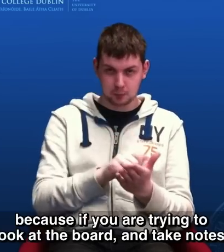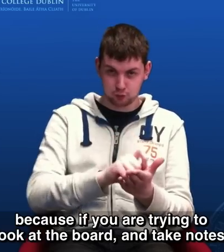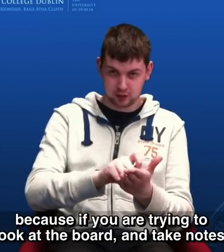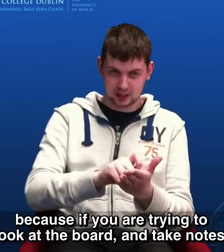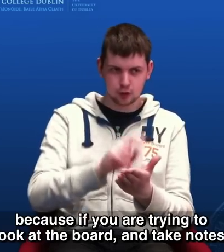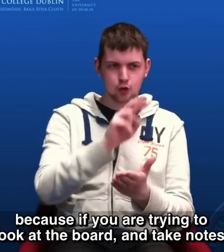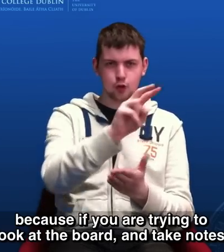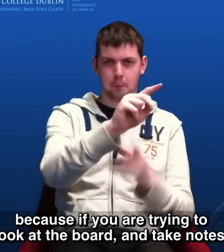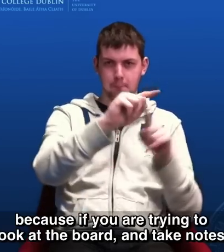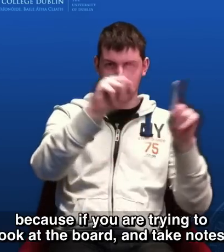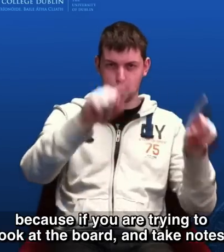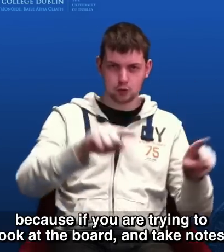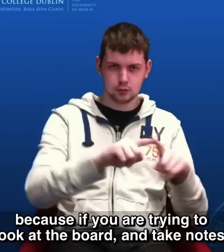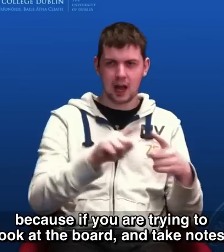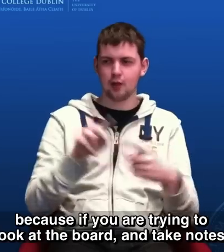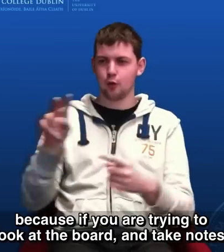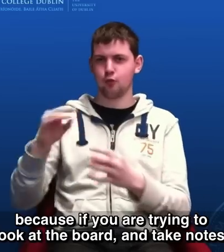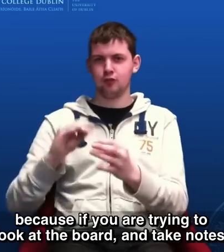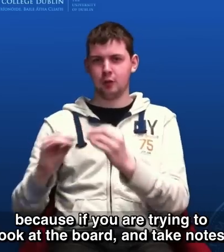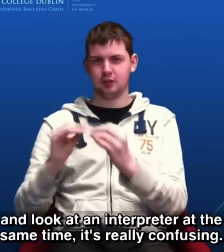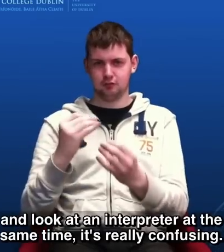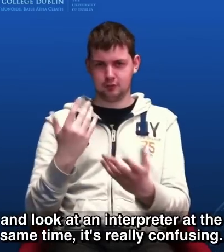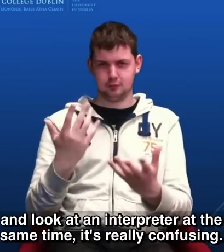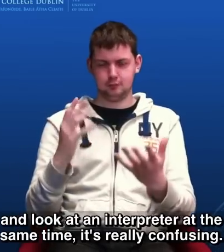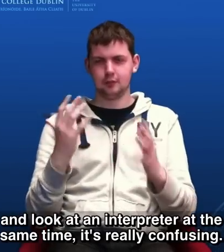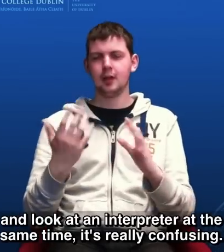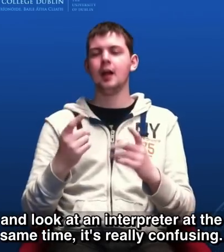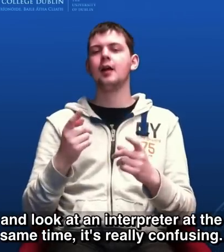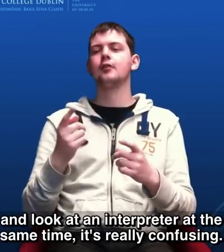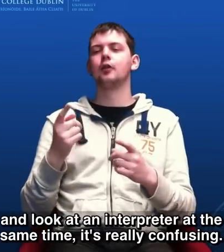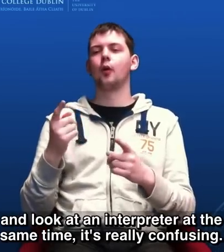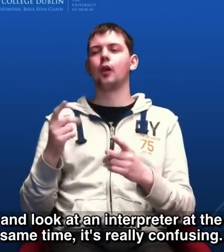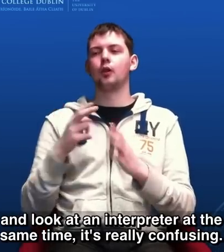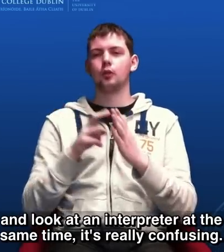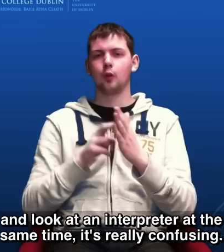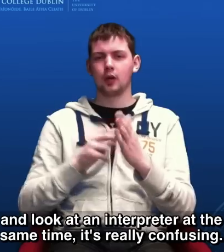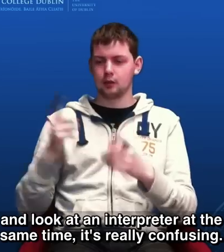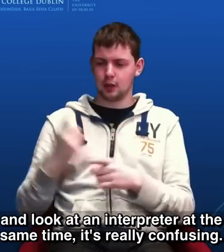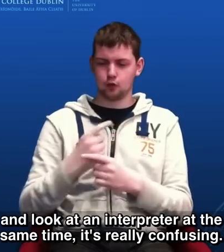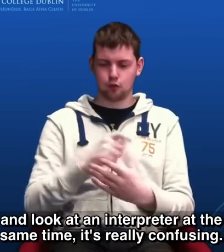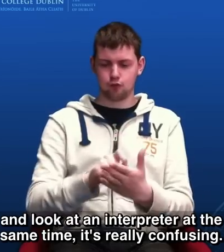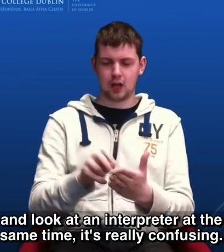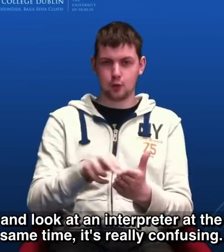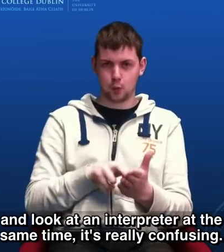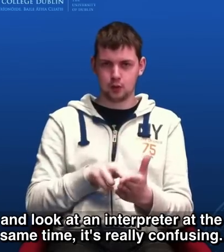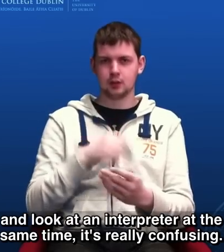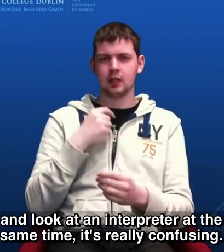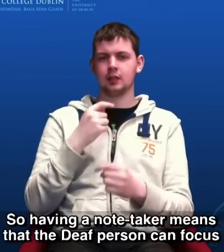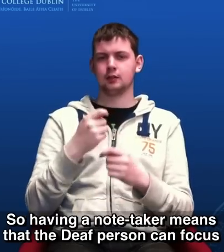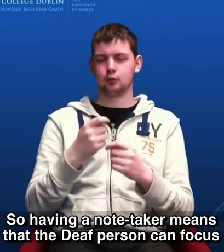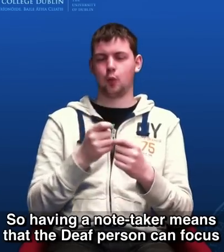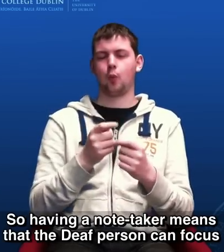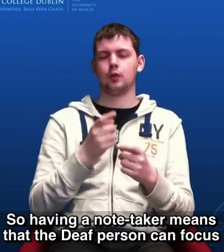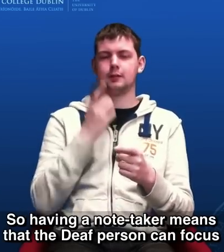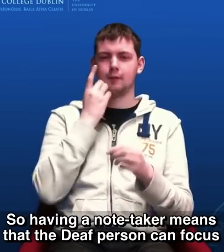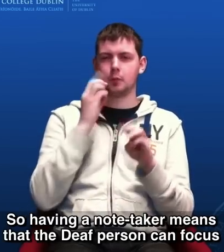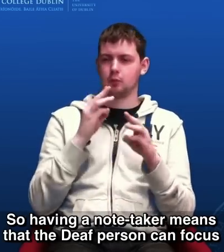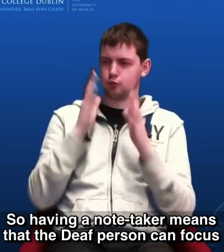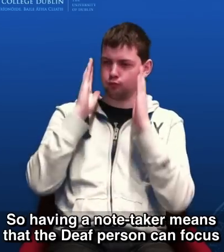Because if you're trying to look at the board and take notes and look at an interpreter at the same time, it's really confusing. So having a note-taker means that the